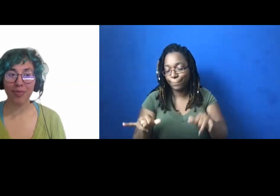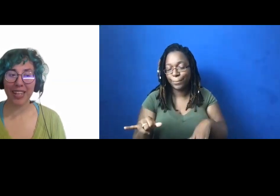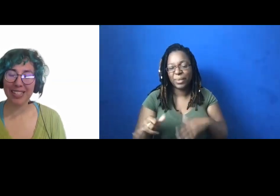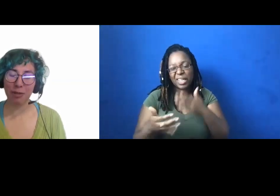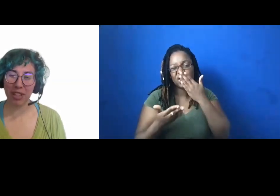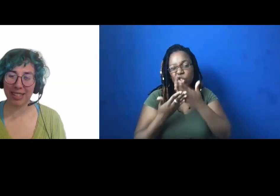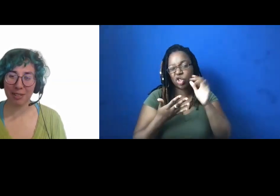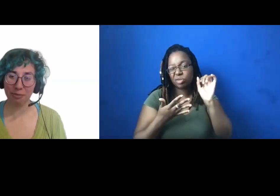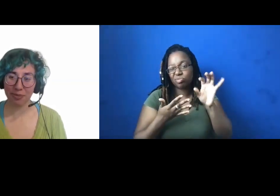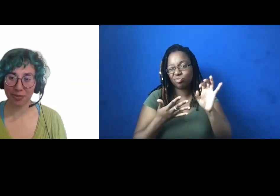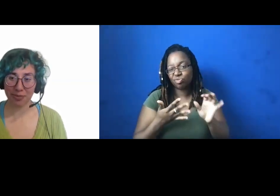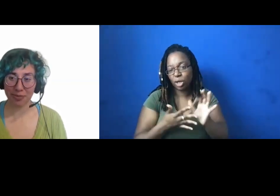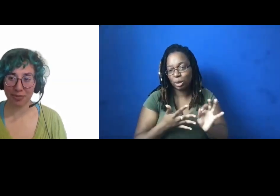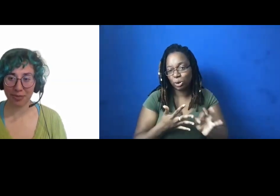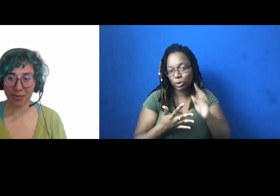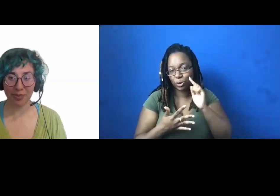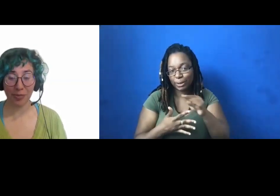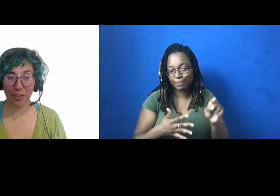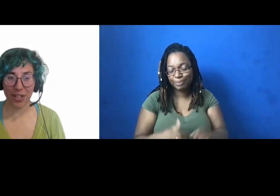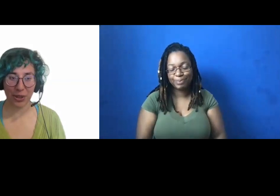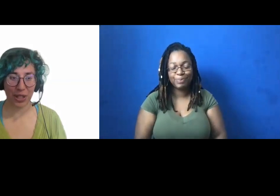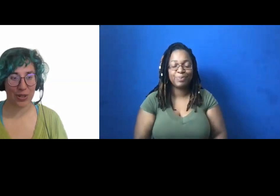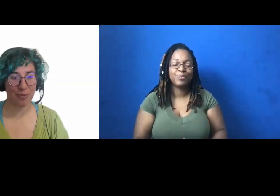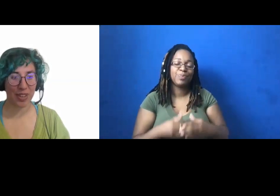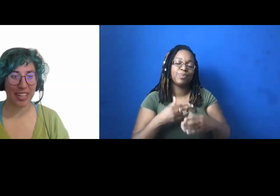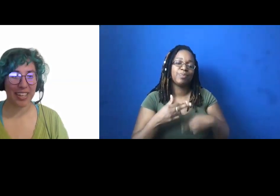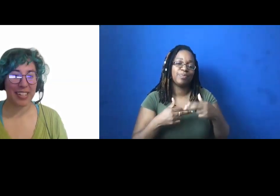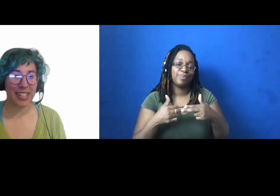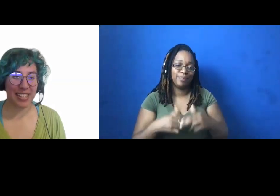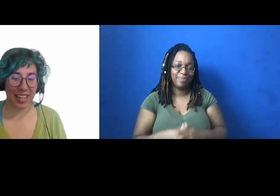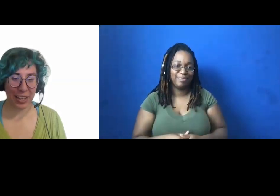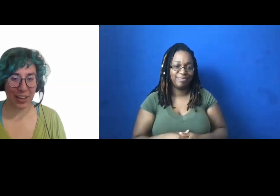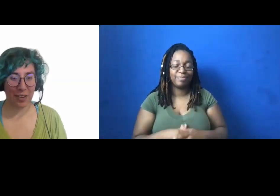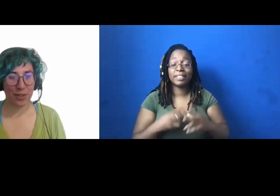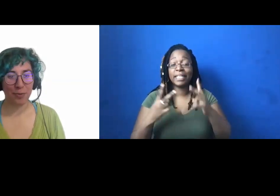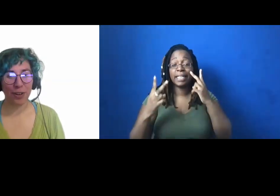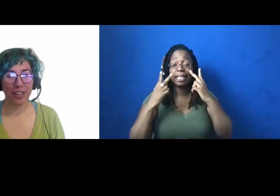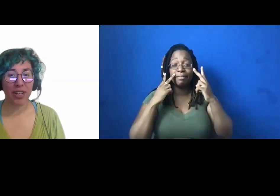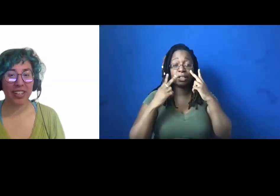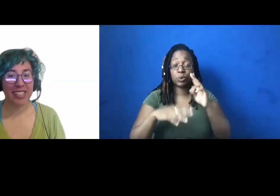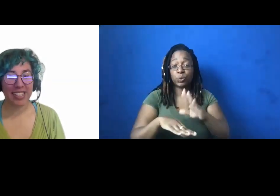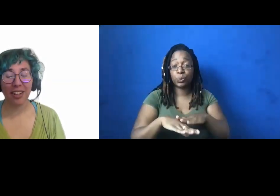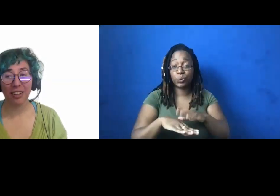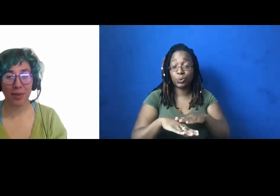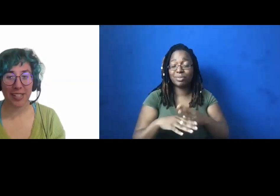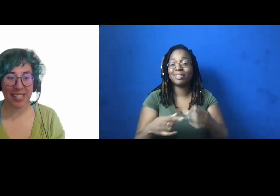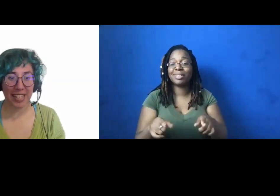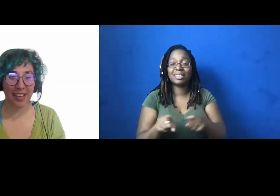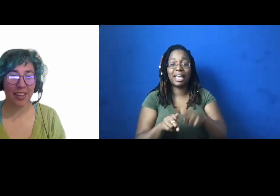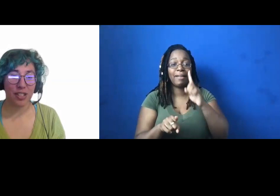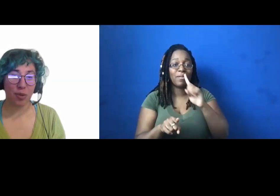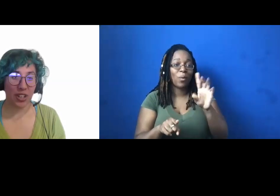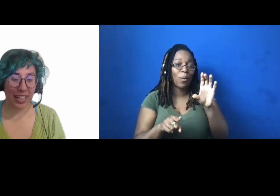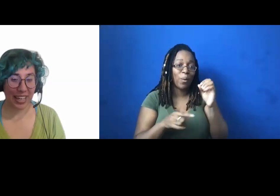options. Next slide, please. Visual cues. Just like you have to avoid color